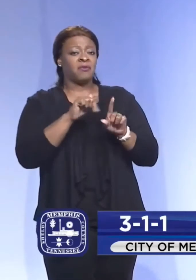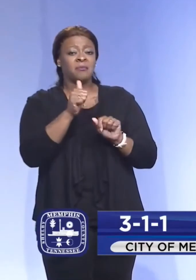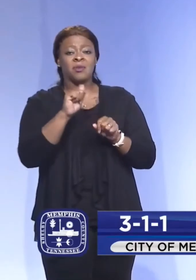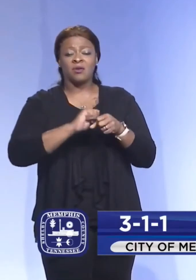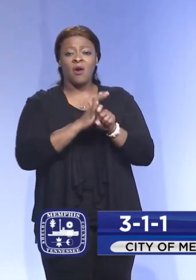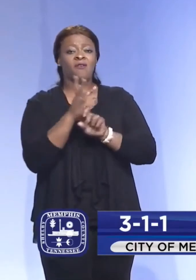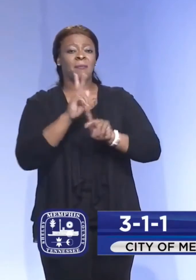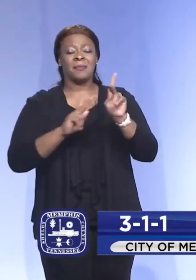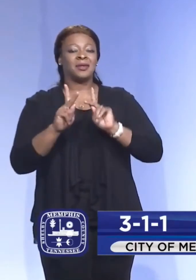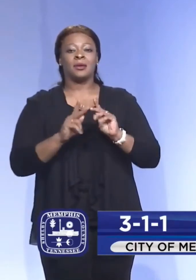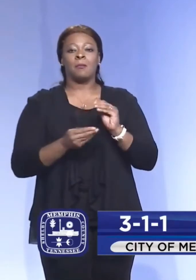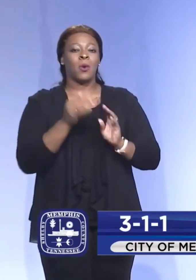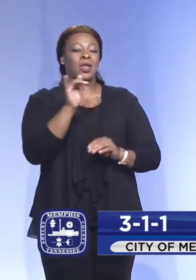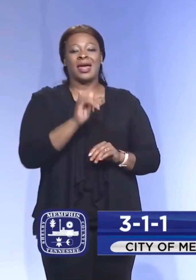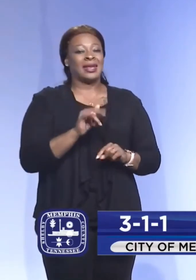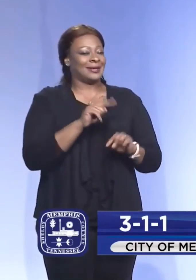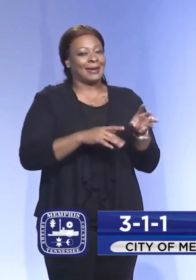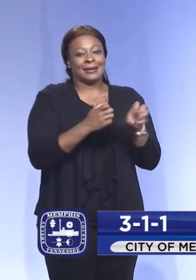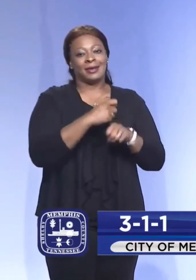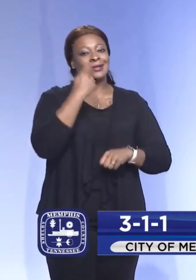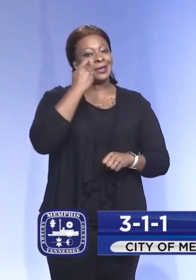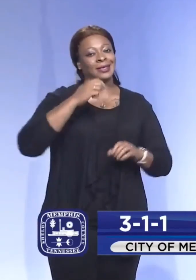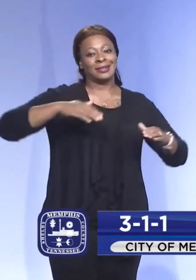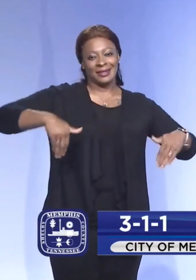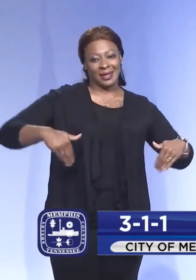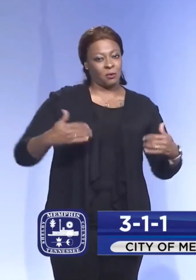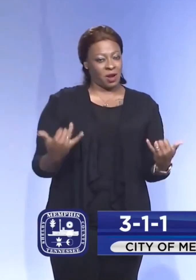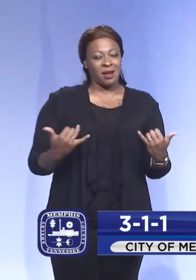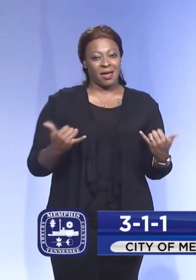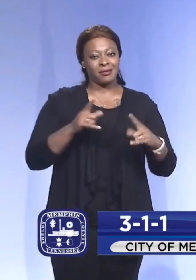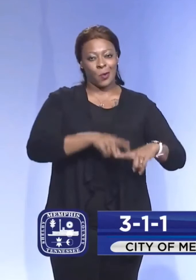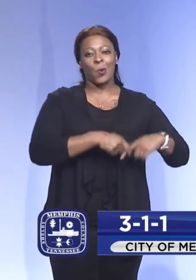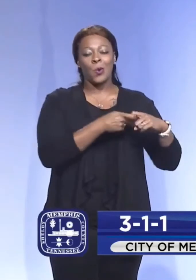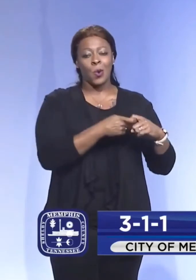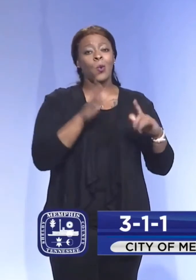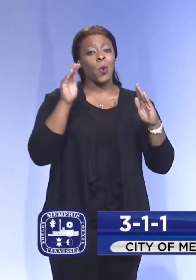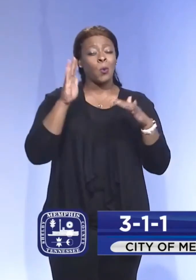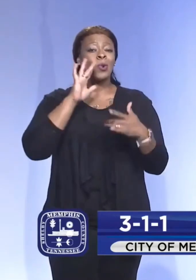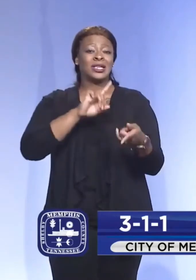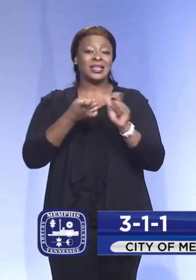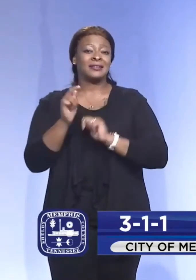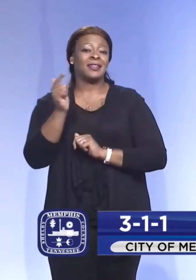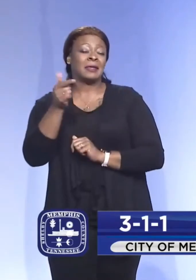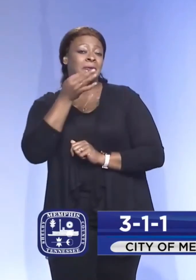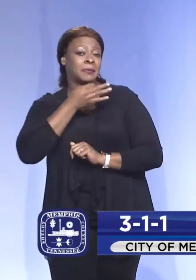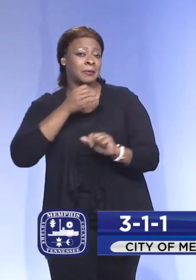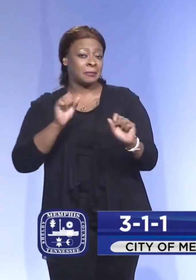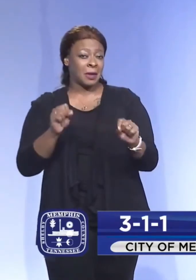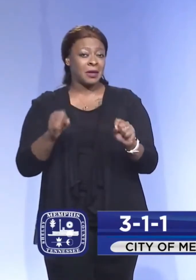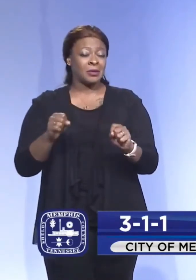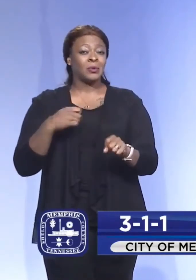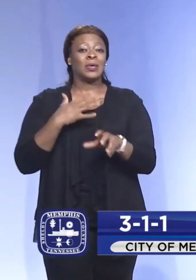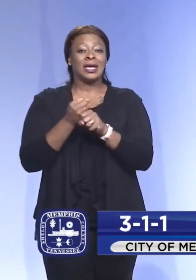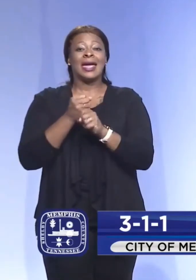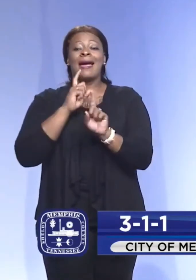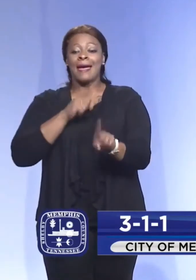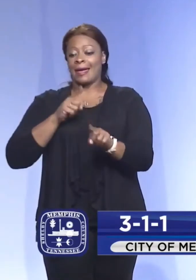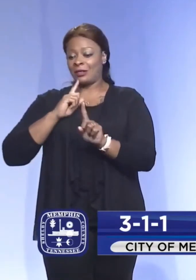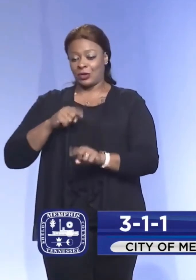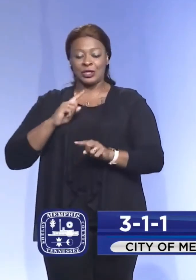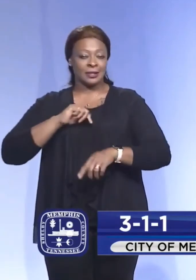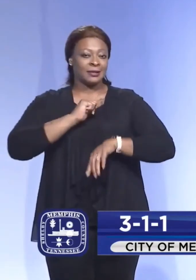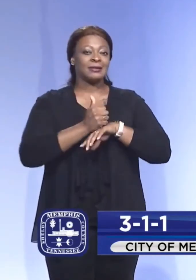are unlikely to be able to access a test at this point. We hope that will change as quickly as we can put solutions in